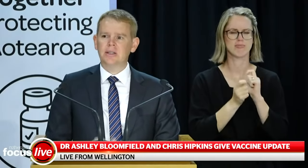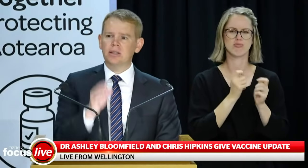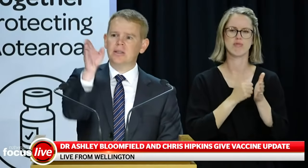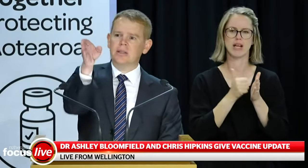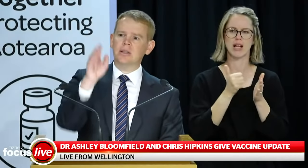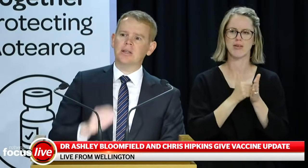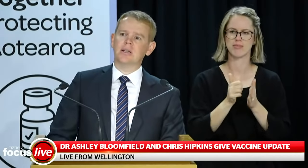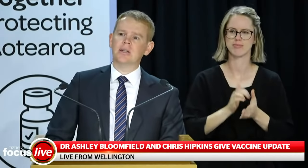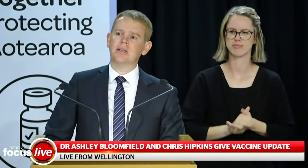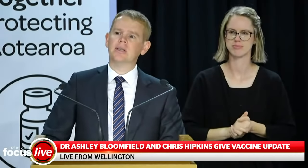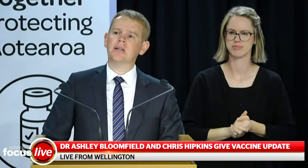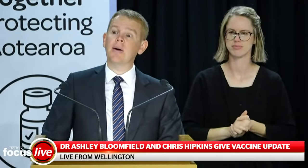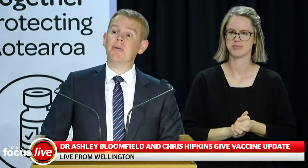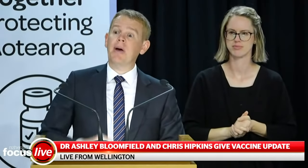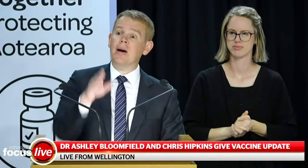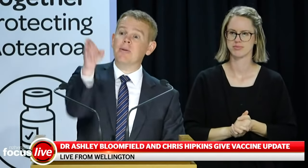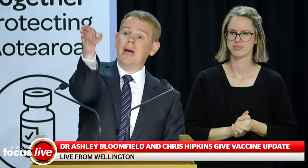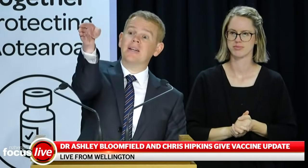regularly.